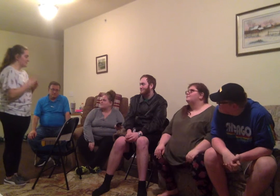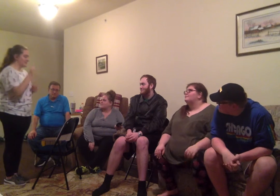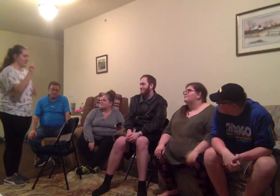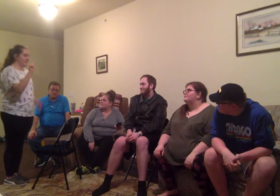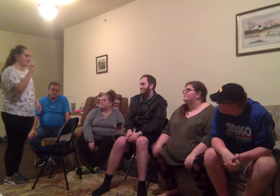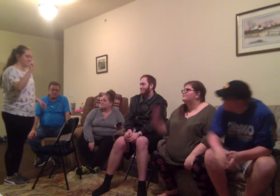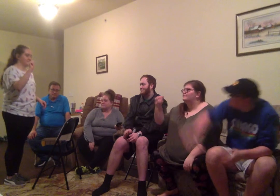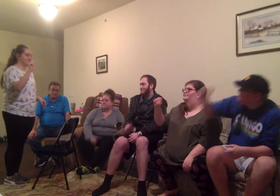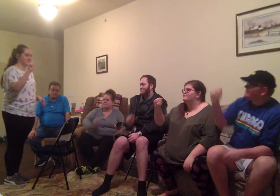with A,